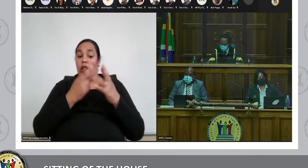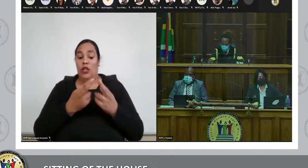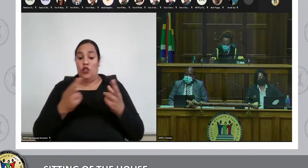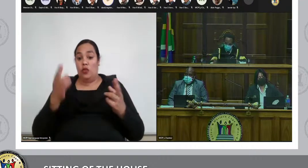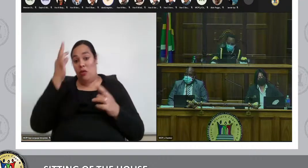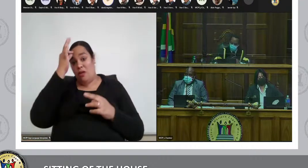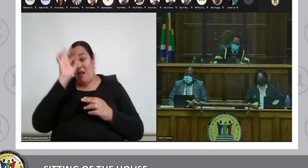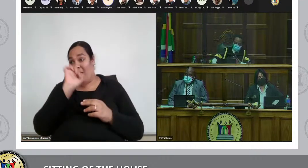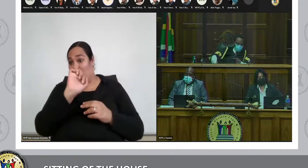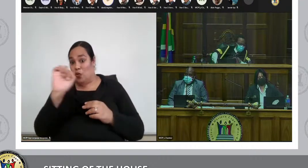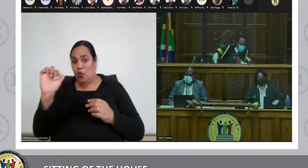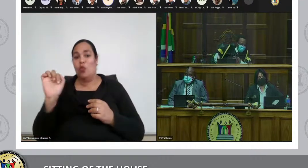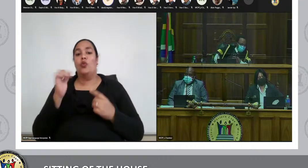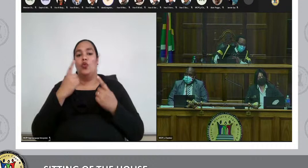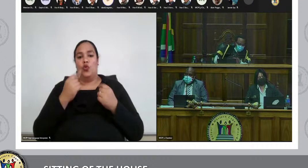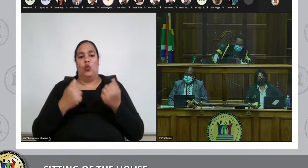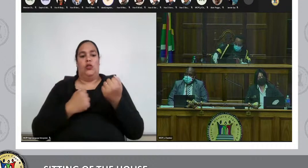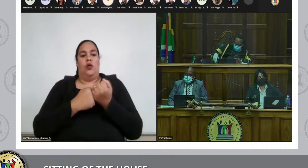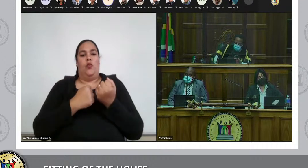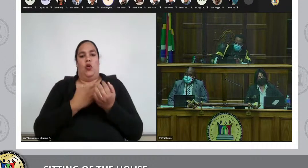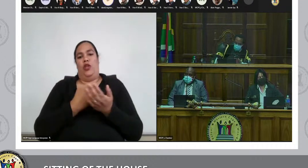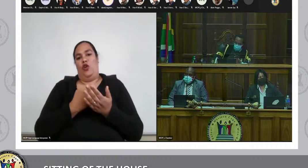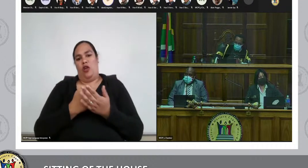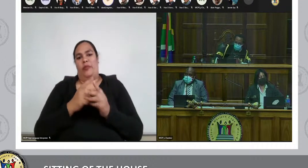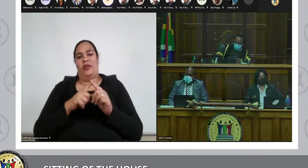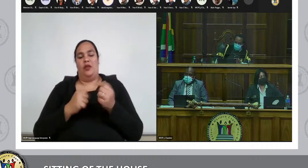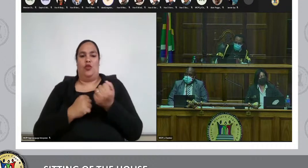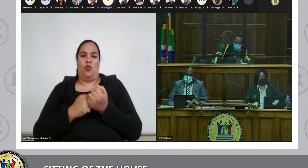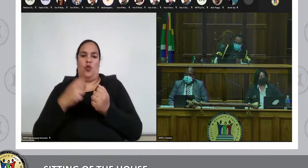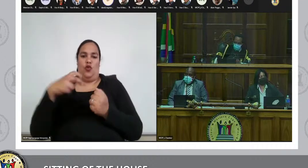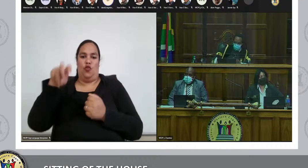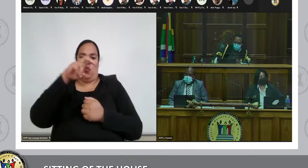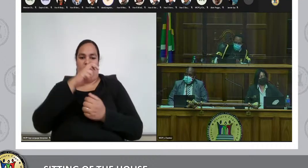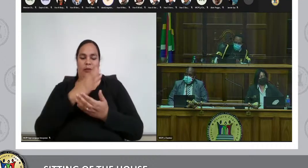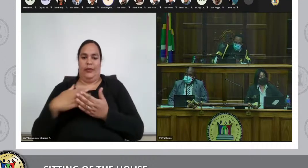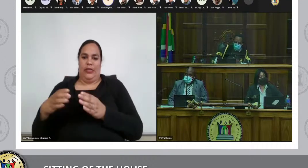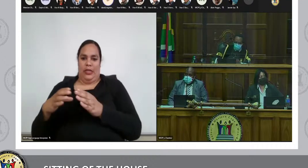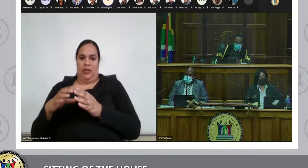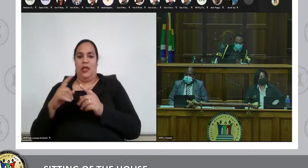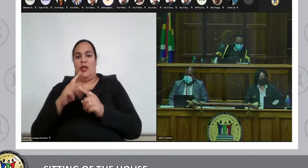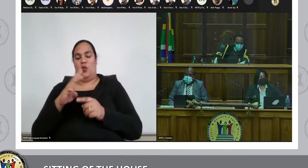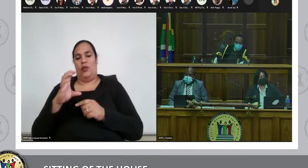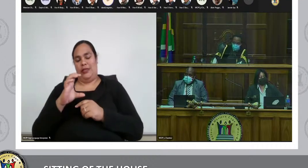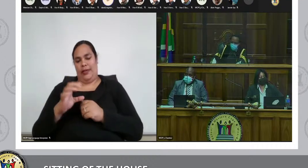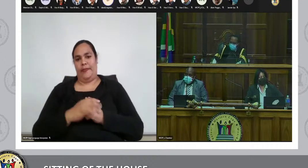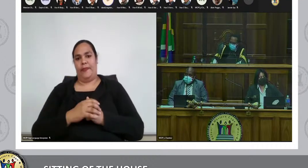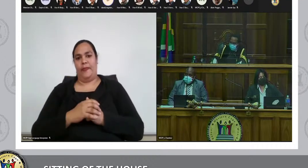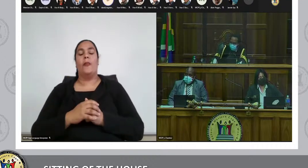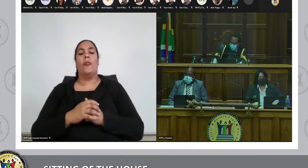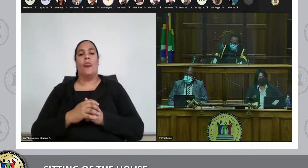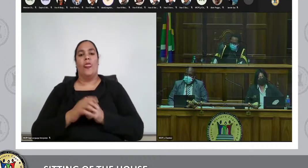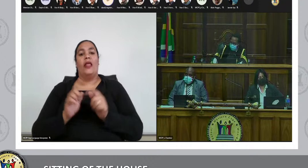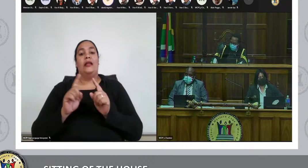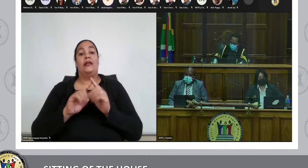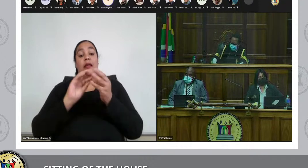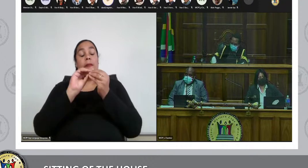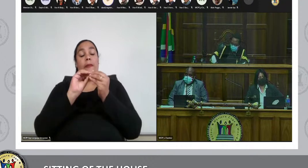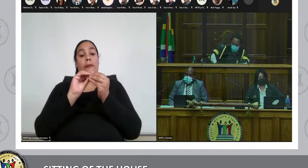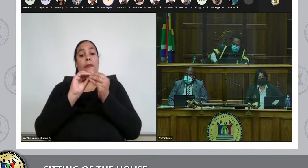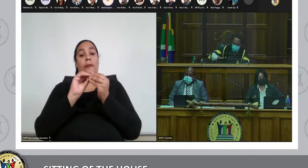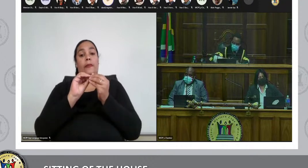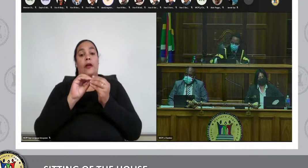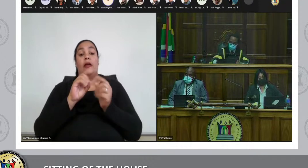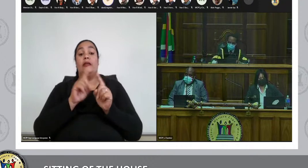government to support the economy and to support the tourism sector in the Western Cape. A member,